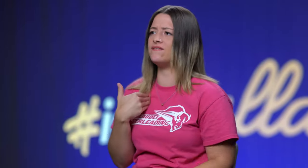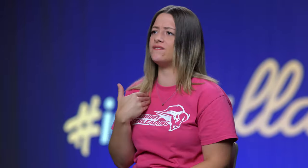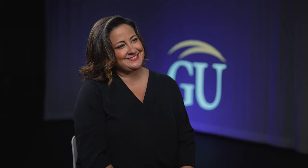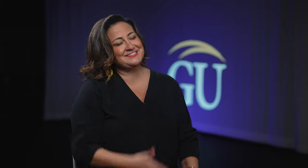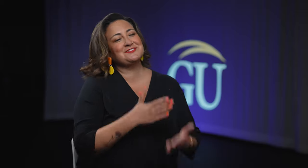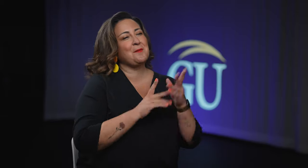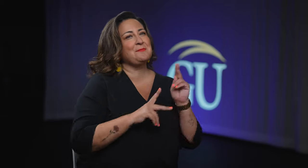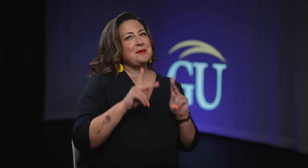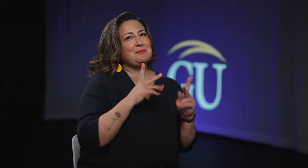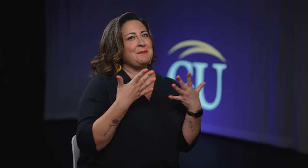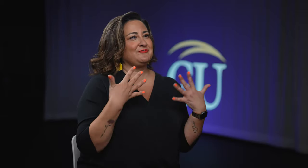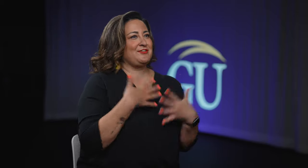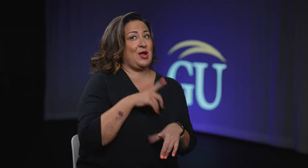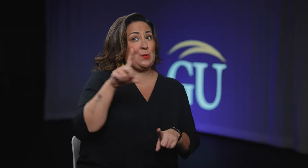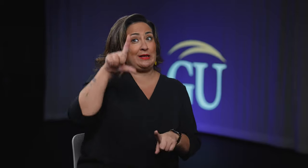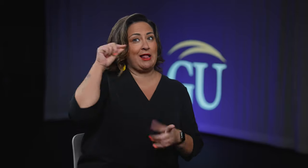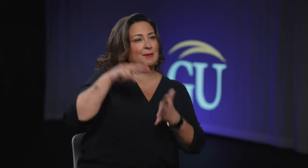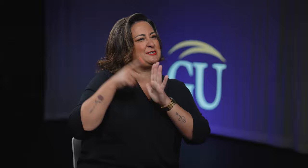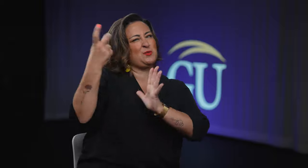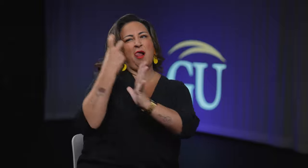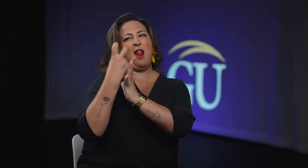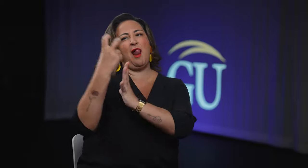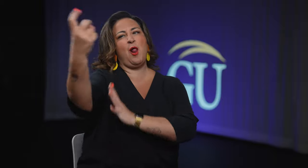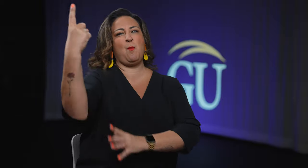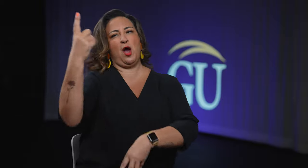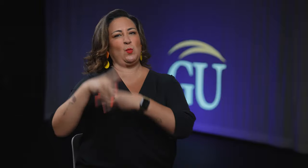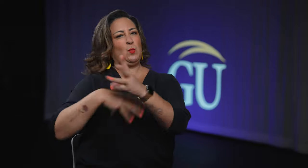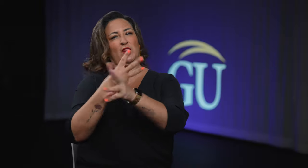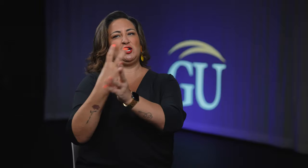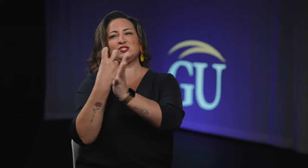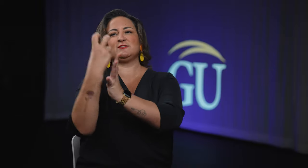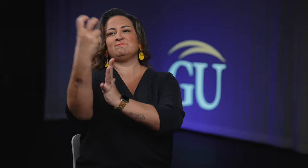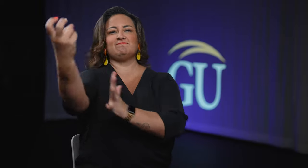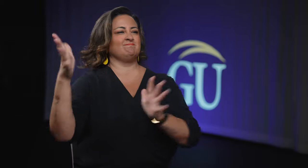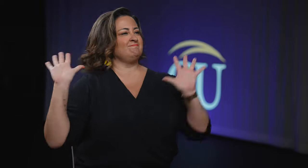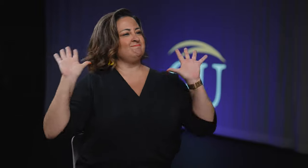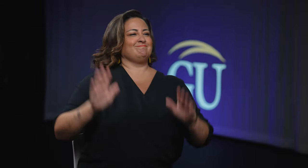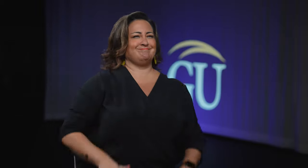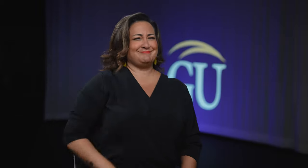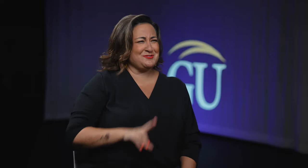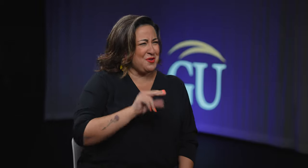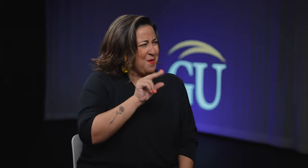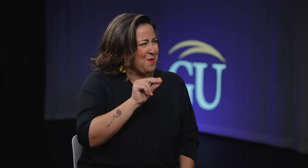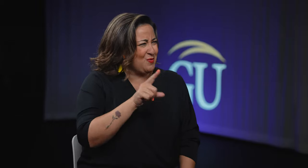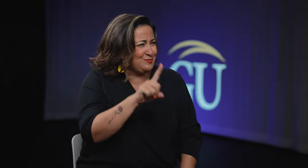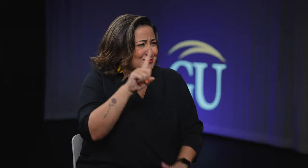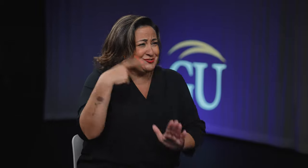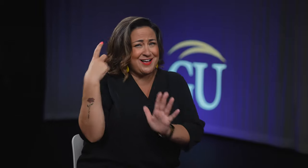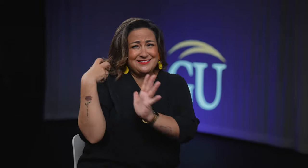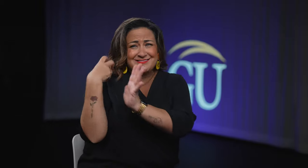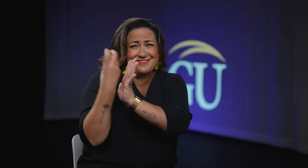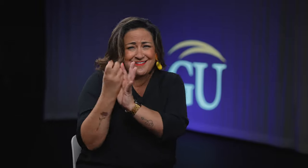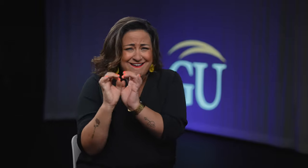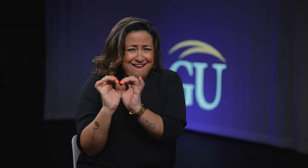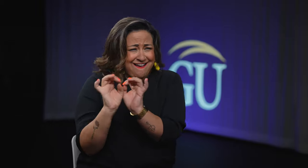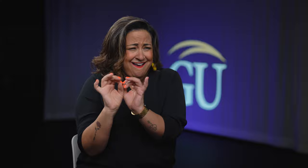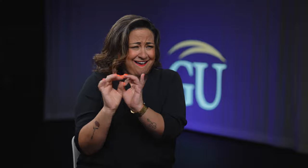those. Some people might fear that going to Gallaudet means you'll be immersed in just one world, but that's not true. You dive in,